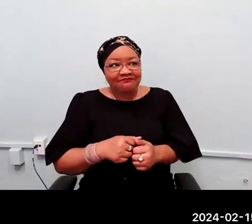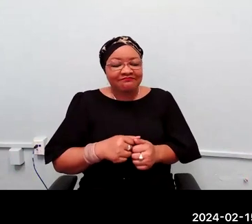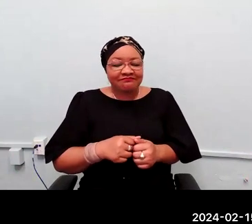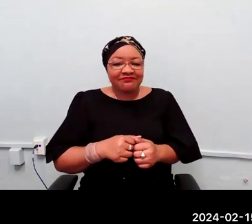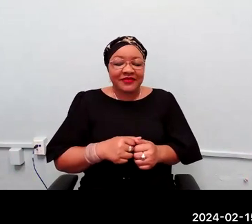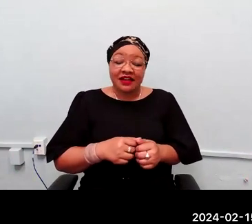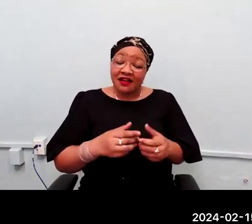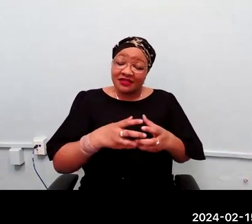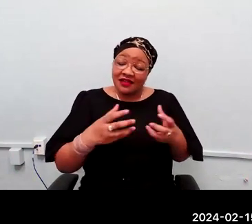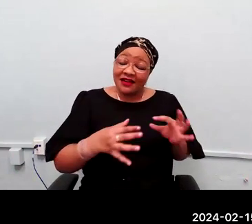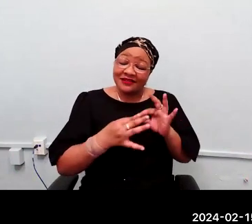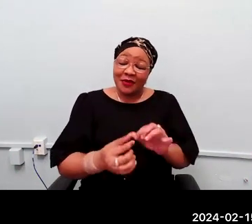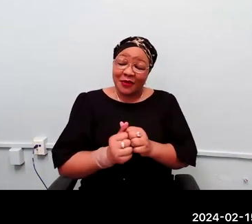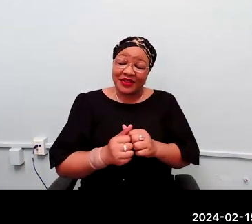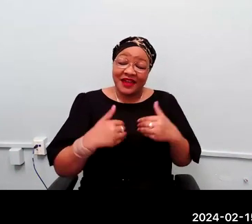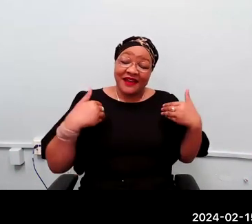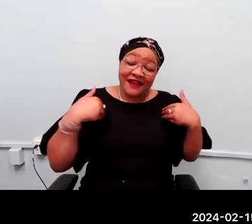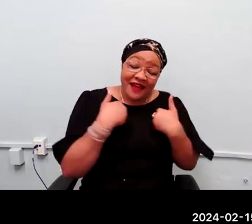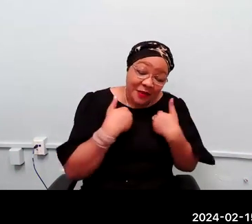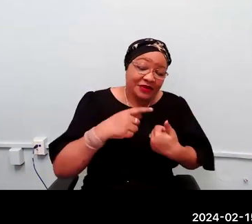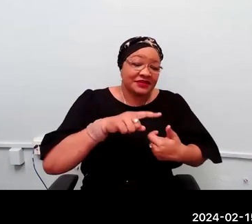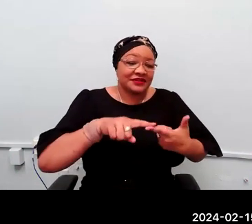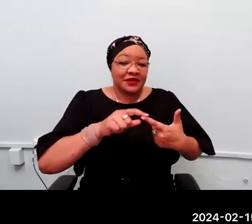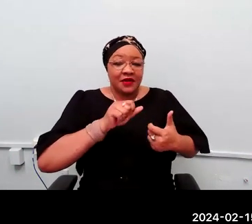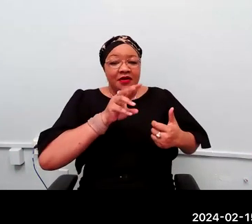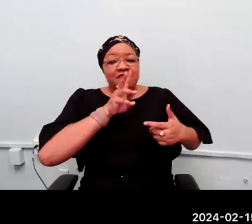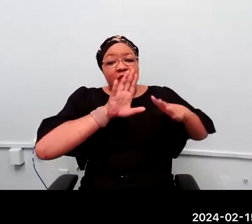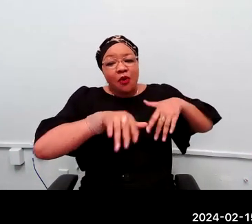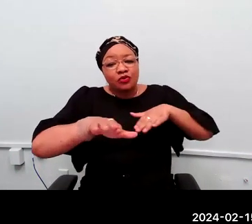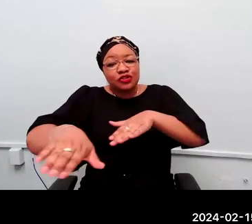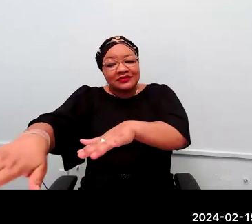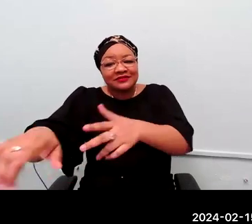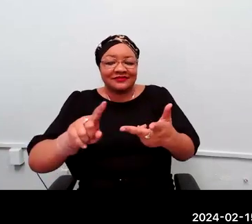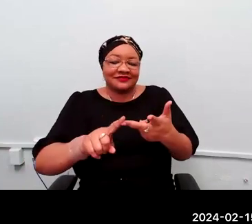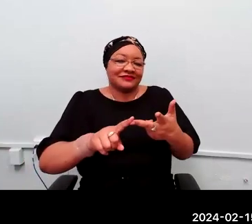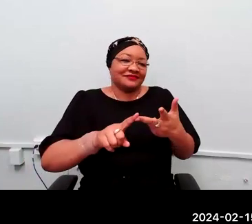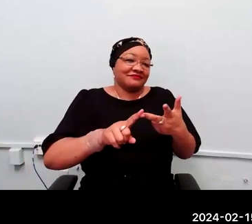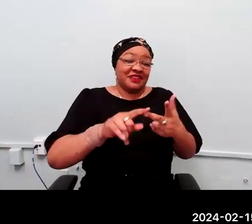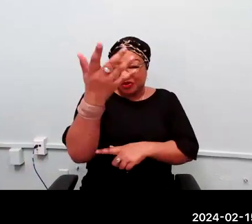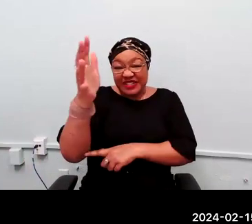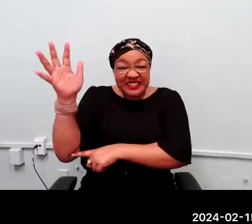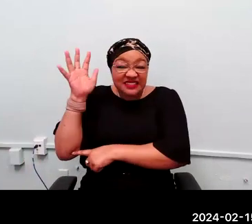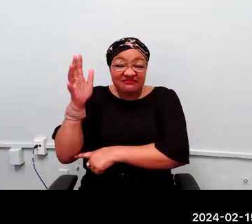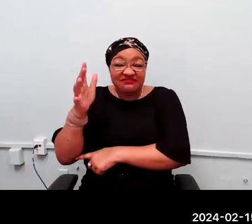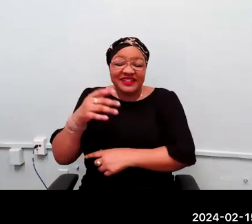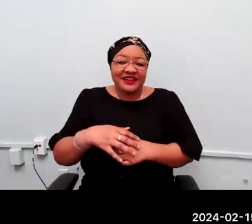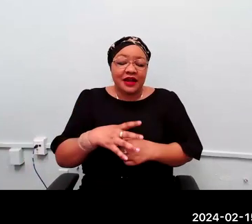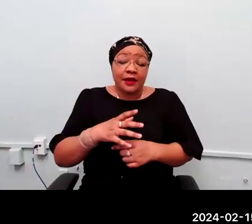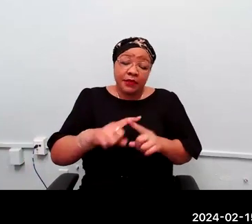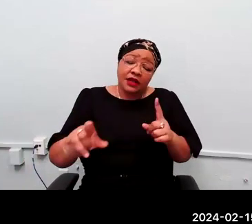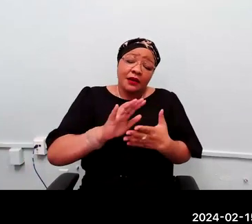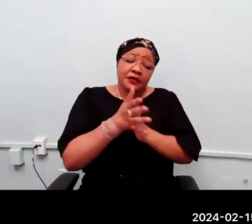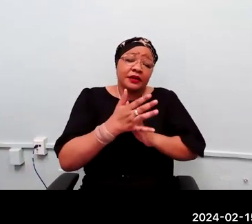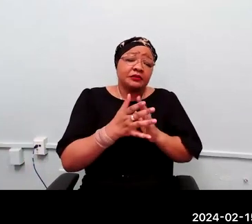with oceans, a lot with trees. But I am getting really good with the two-leggeds too. So I have, you